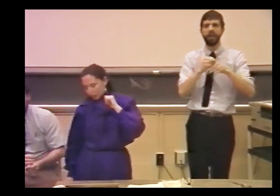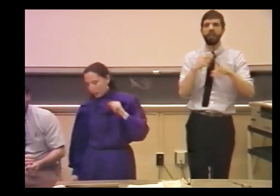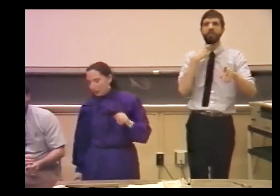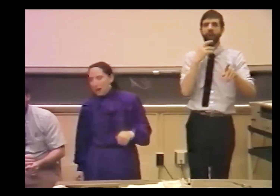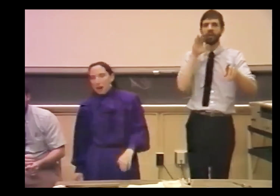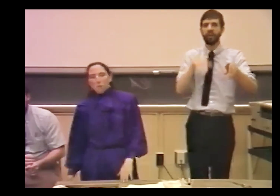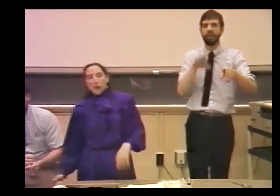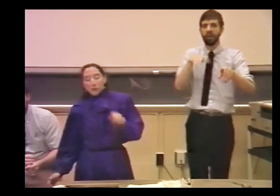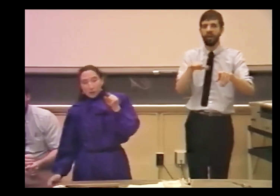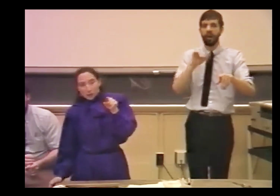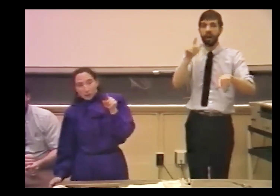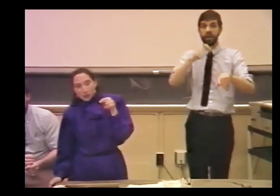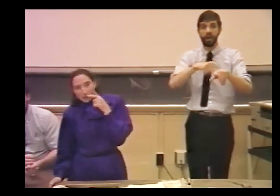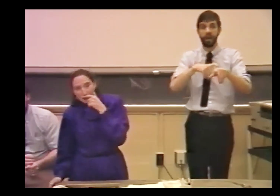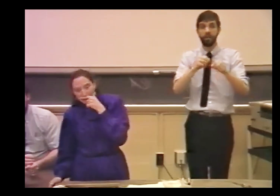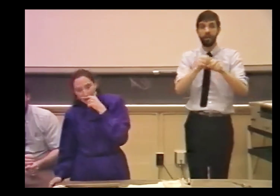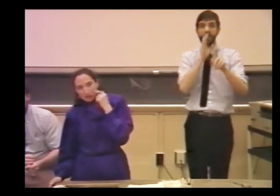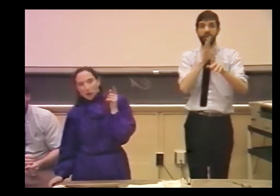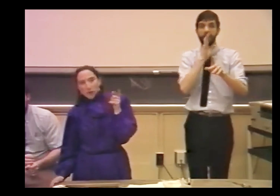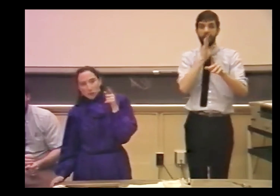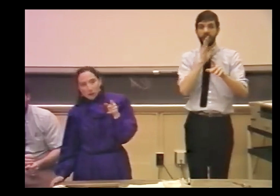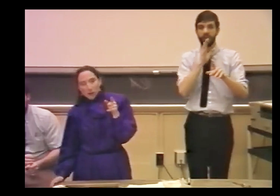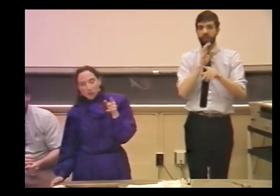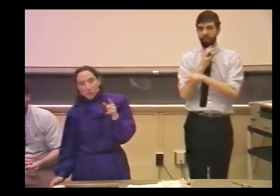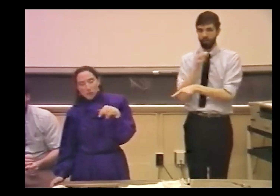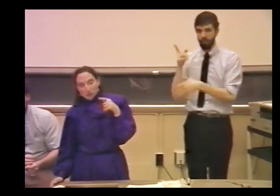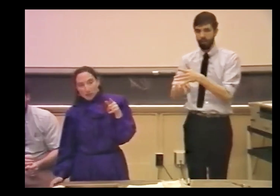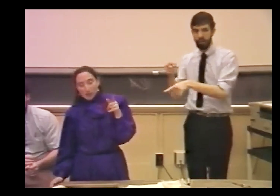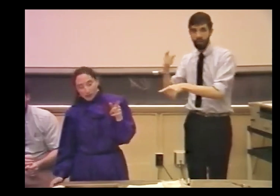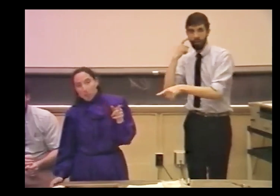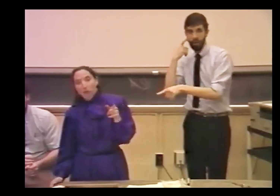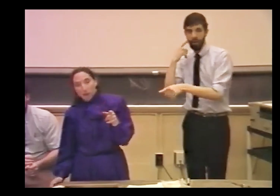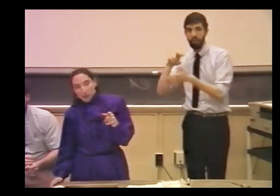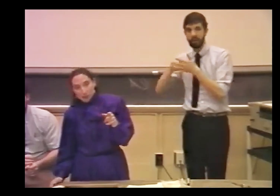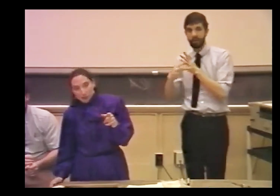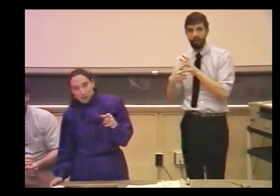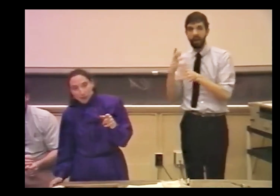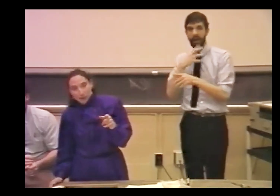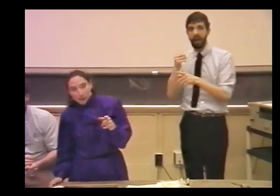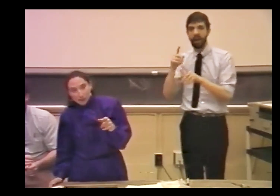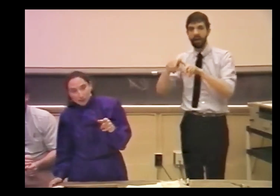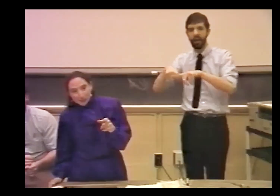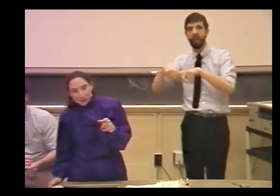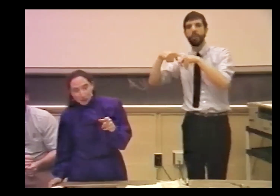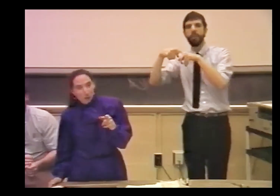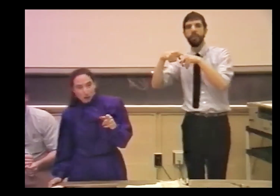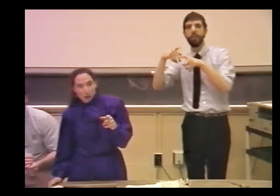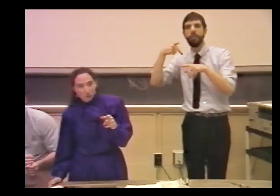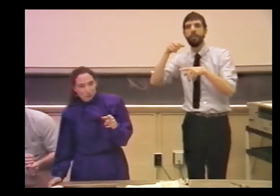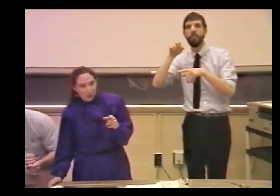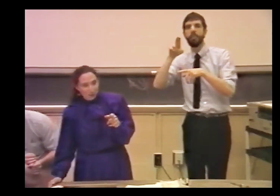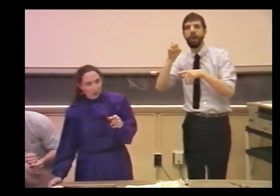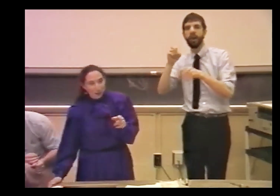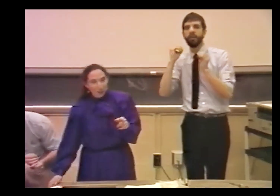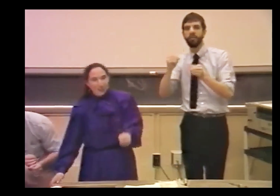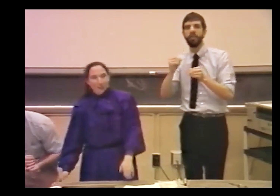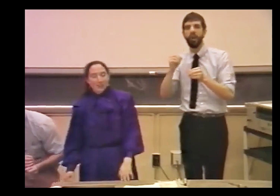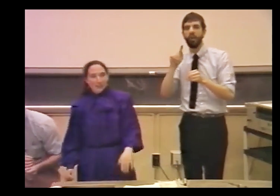Yeah. What you to heard interpret it. What you heard was meaning in a pause, in fact. There was no tone difference at all. Let's